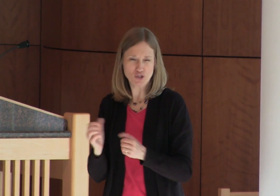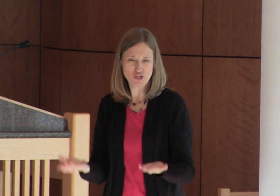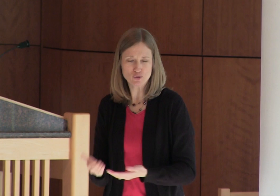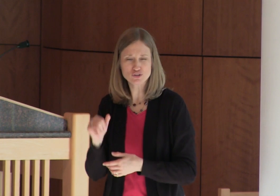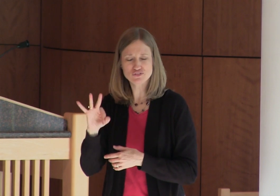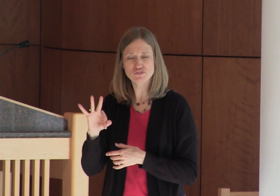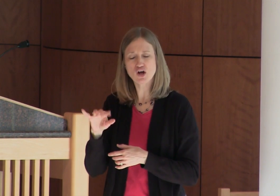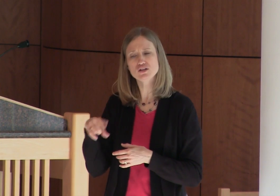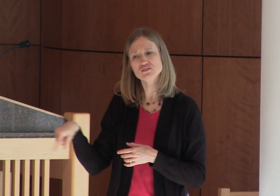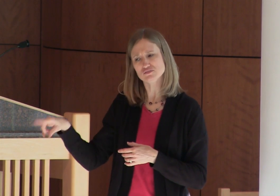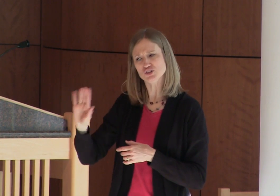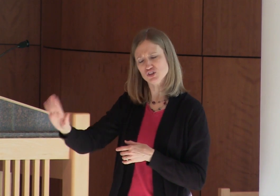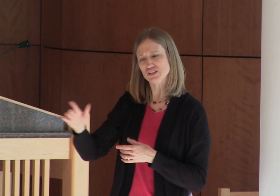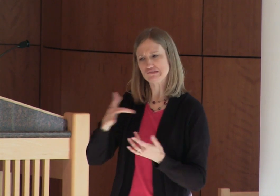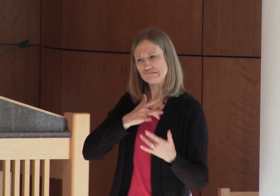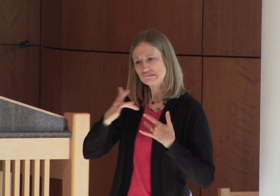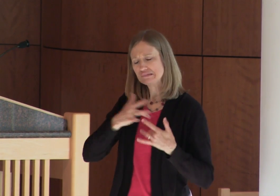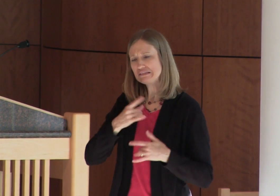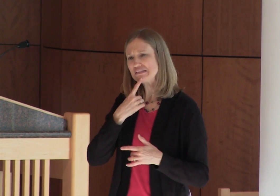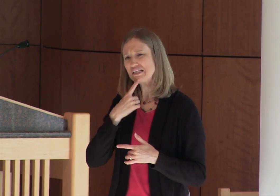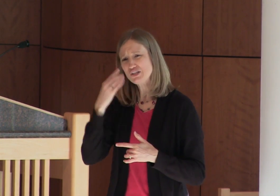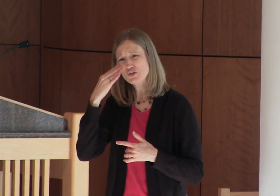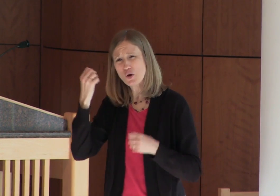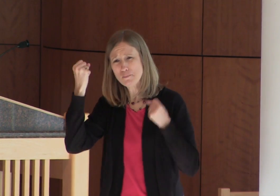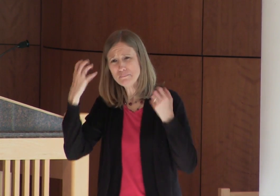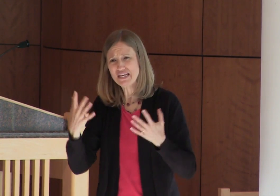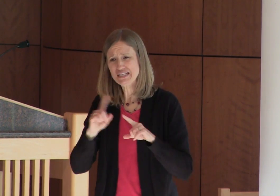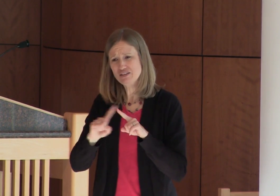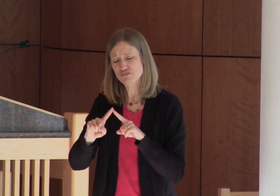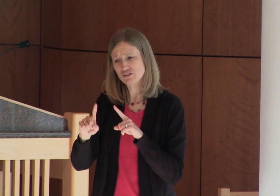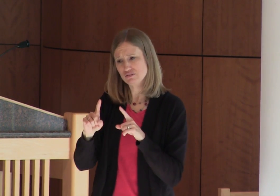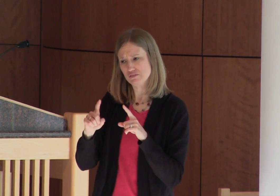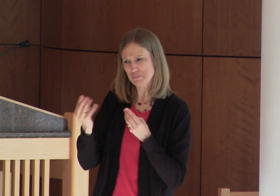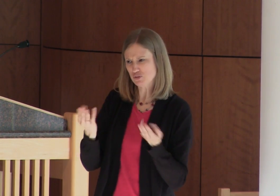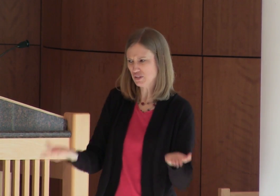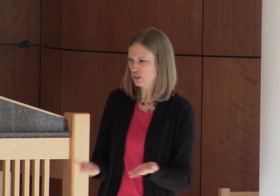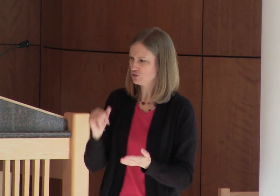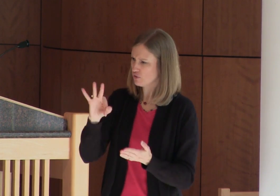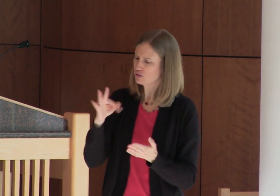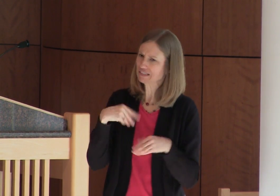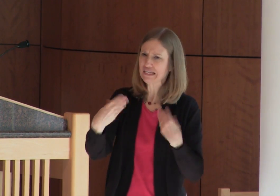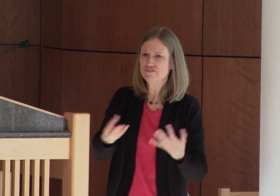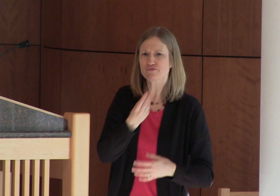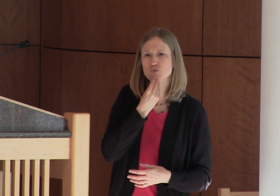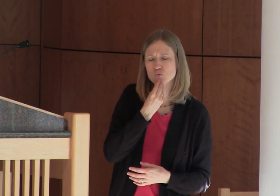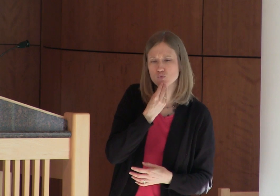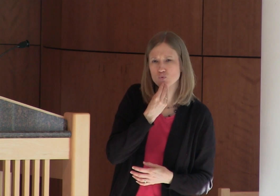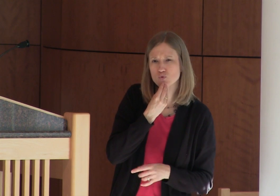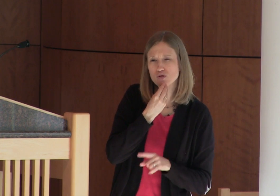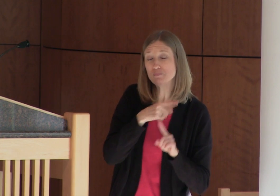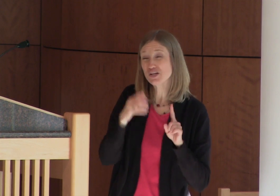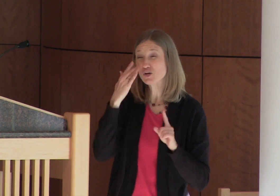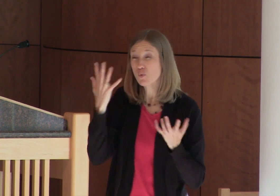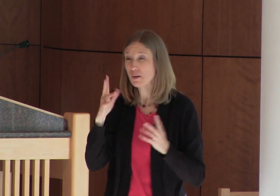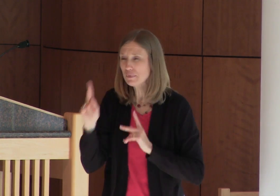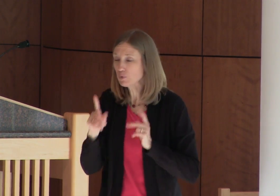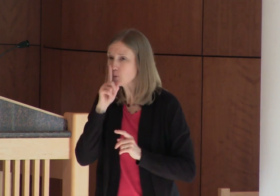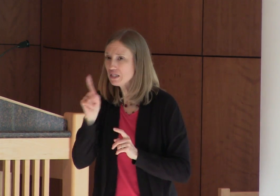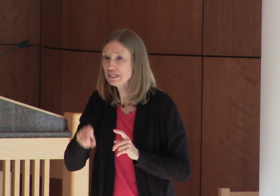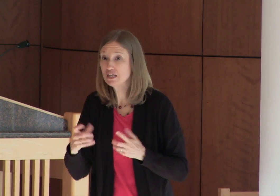she shared that, you know, there are a lot of feeding ministries in Sioux Falls, but let me tell you what folks really need. They need a way to get